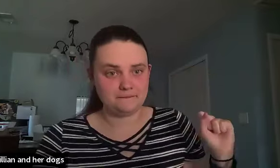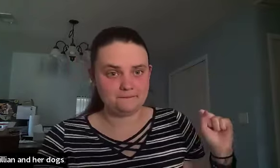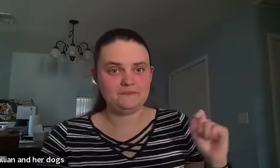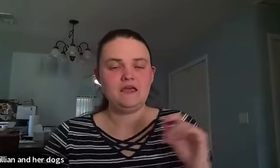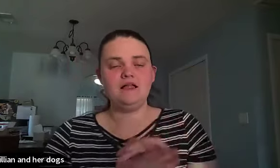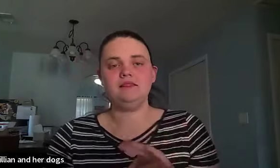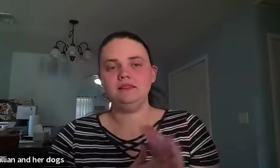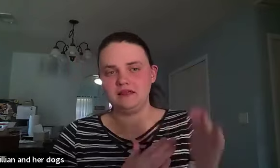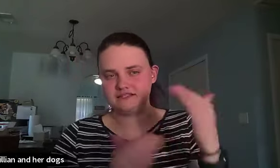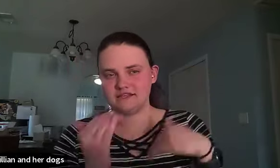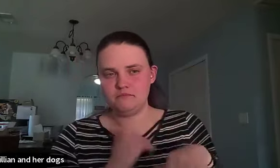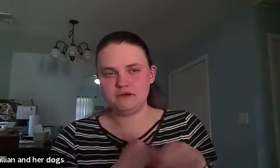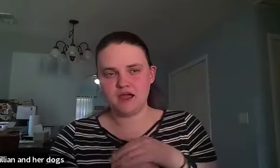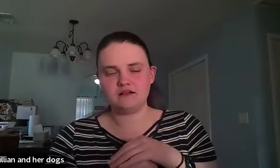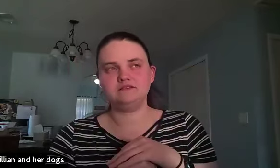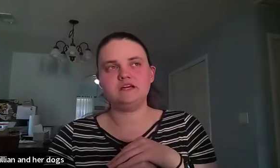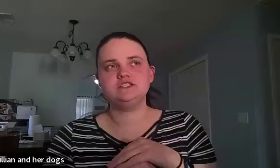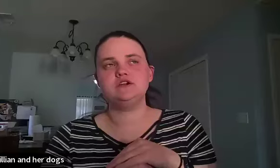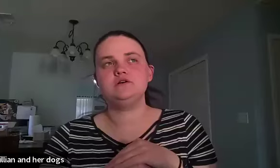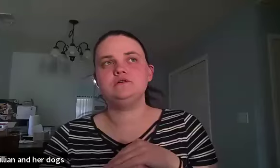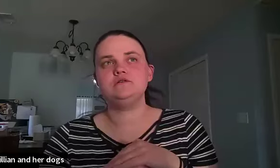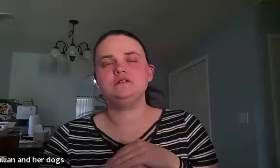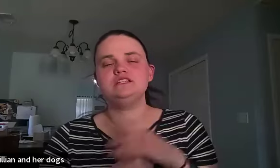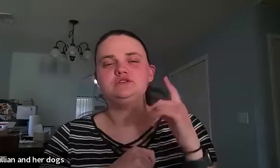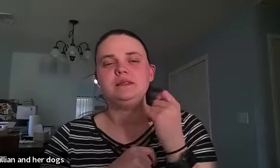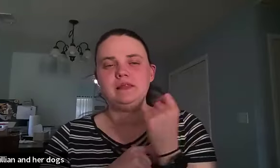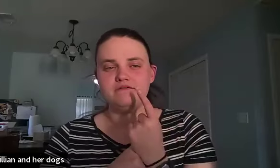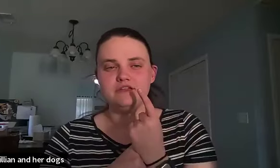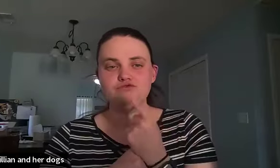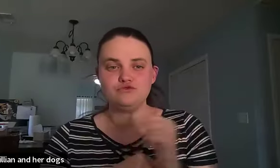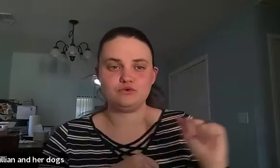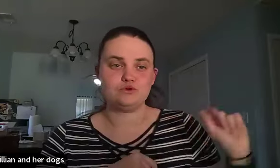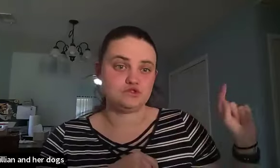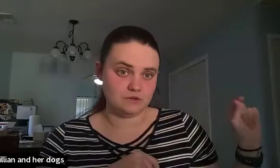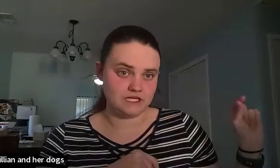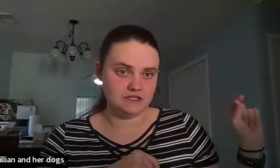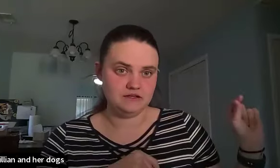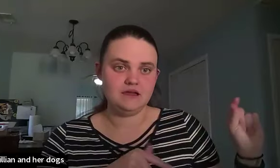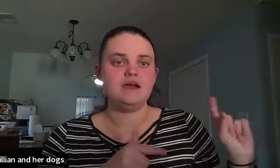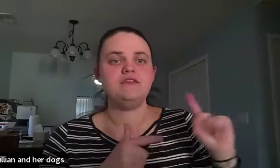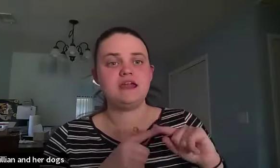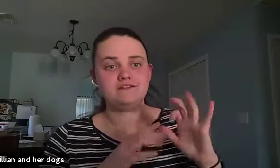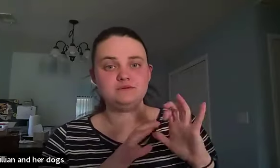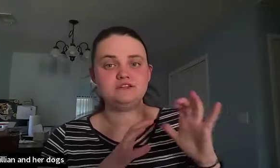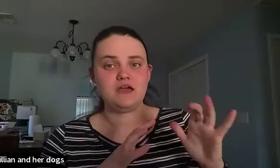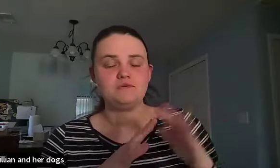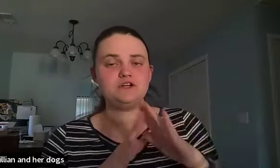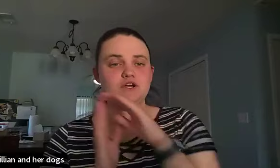Okay. Let's go back. Let's do 11 through 20. And then after we do that, we're going to